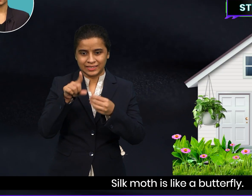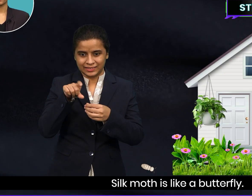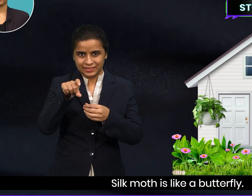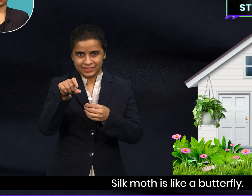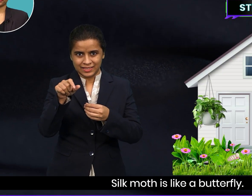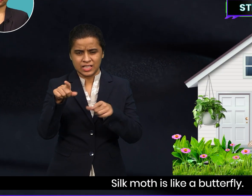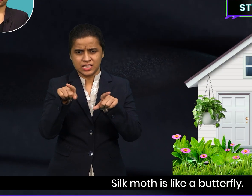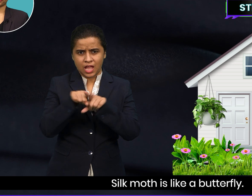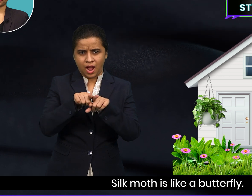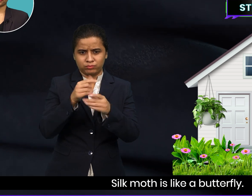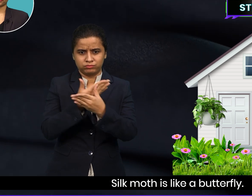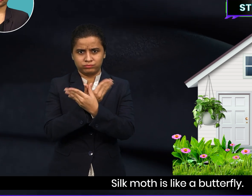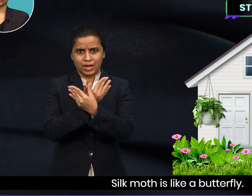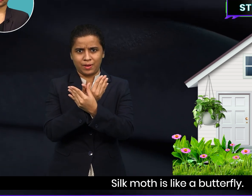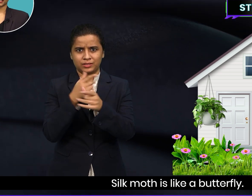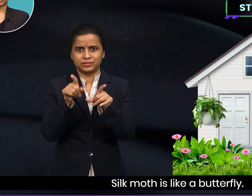butterfly.